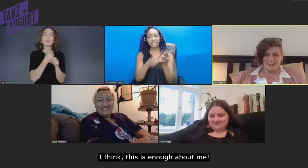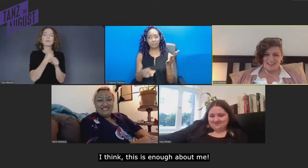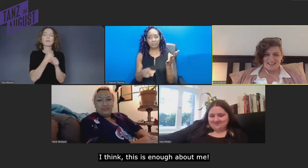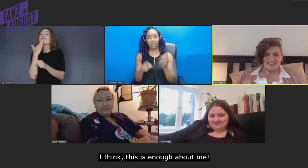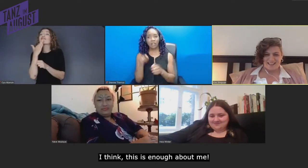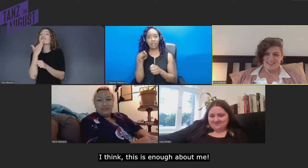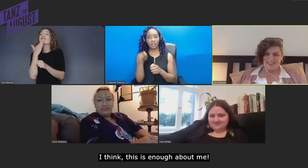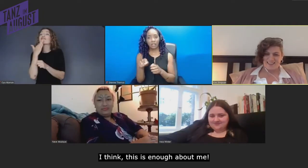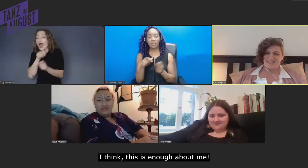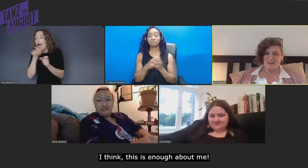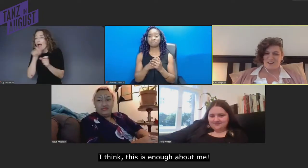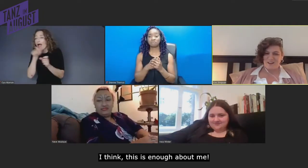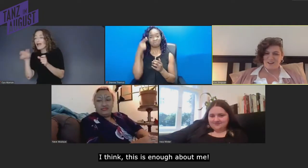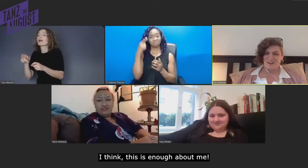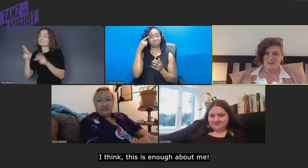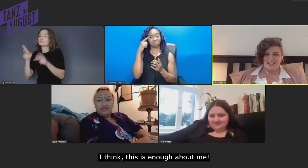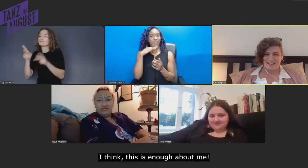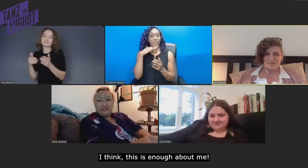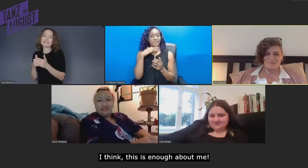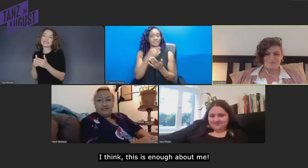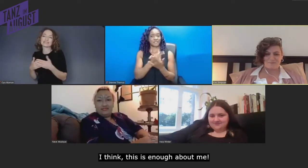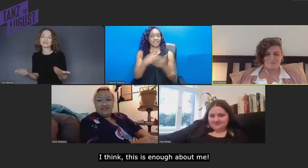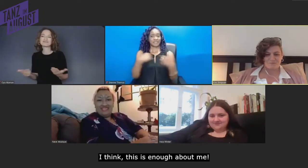I think that's enough about me.